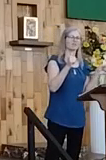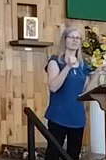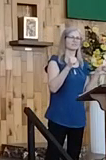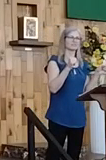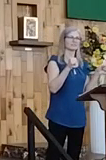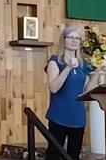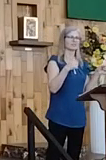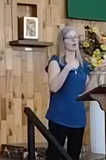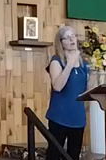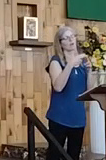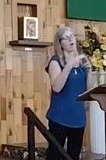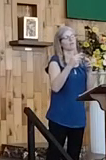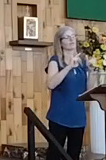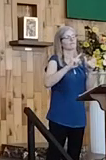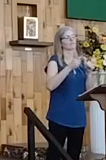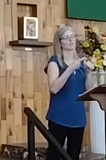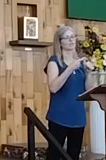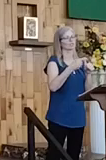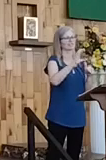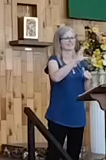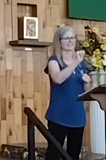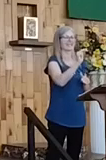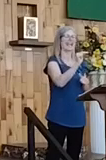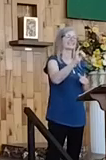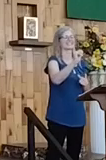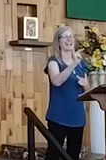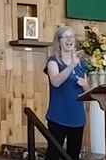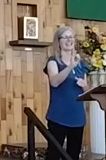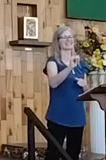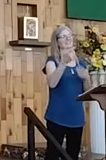first canonized helicopter mom.